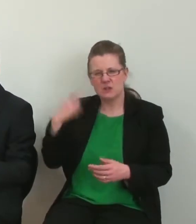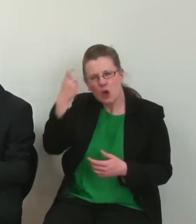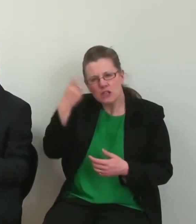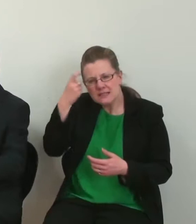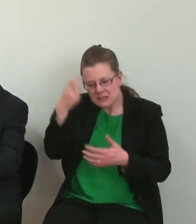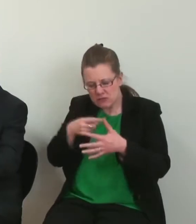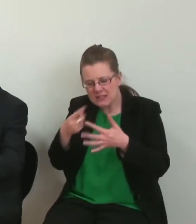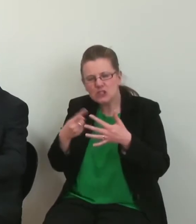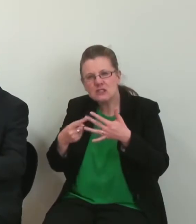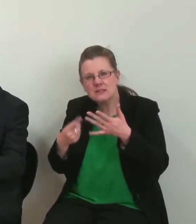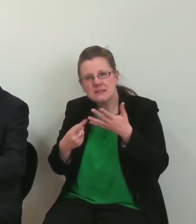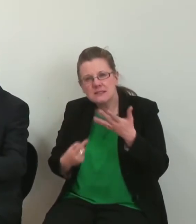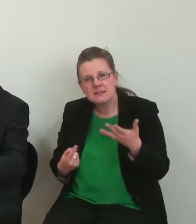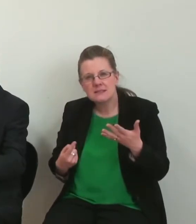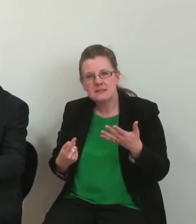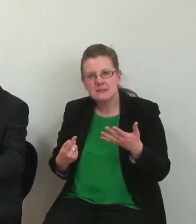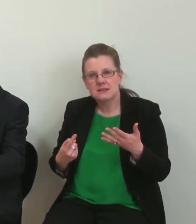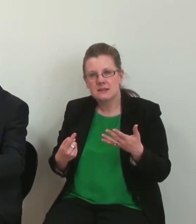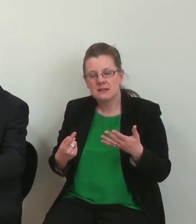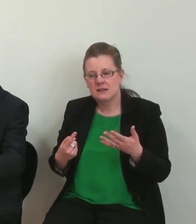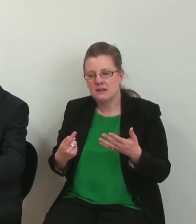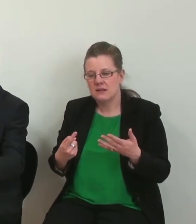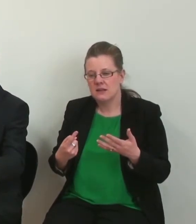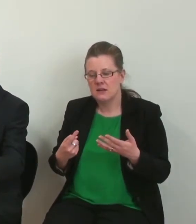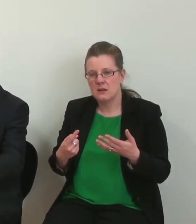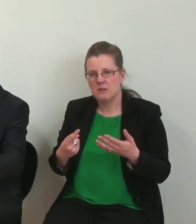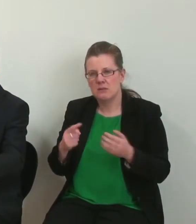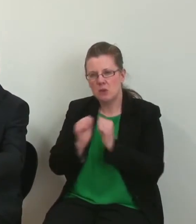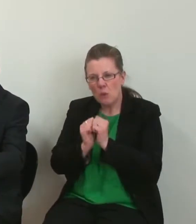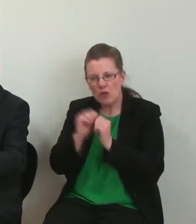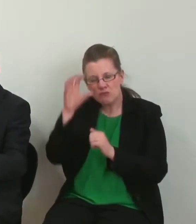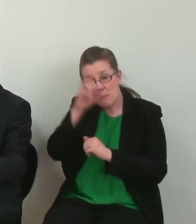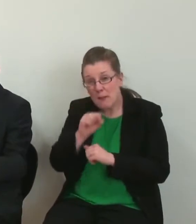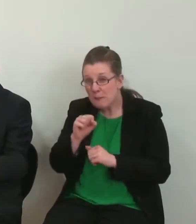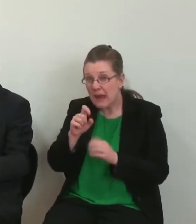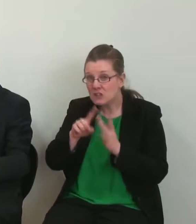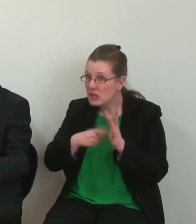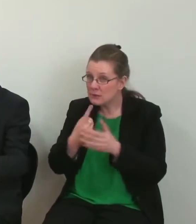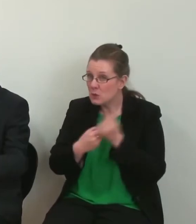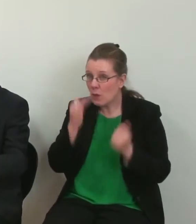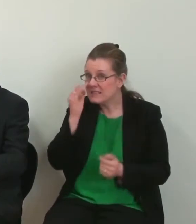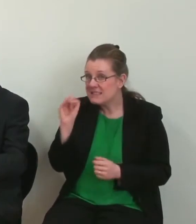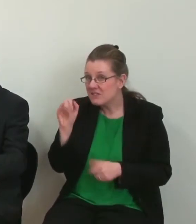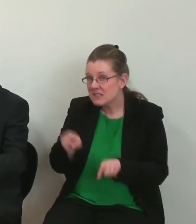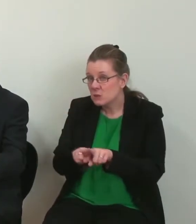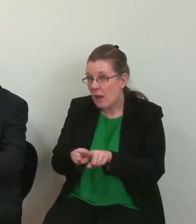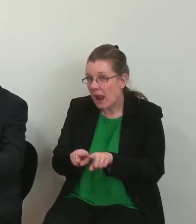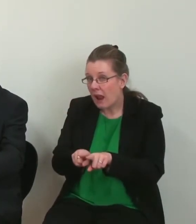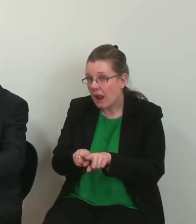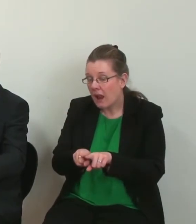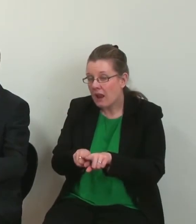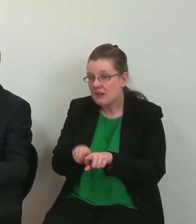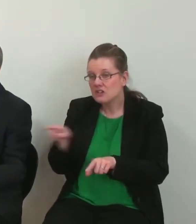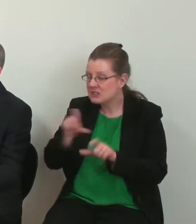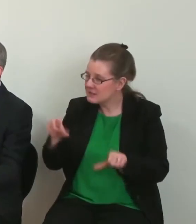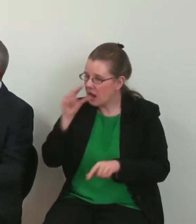that are going to need to take into account. But also it's really worth just remembering that Jasmine is only 17 years old as well, so Okay. she's still